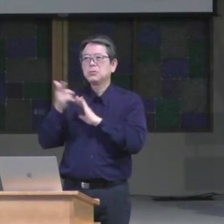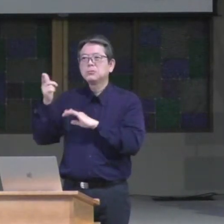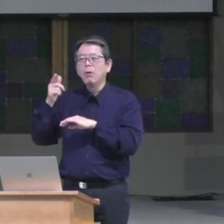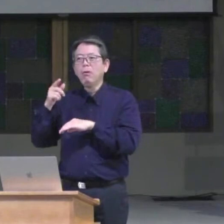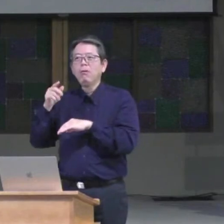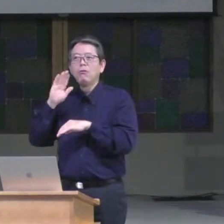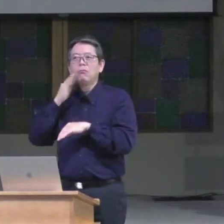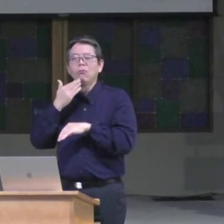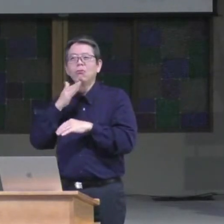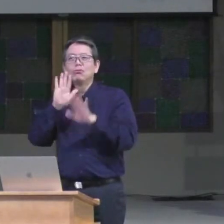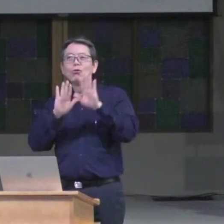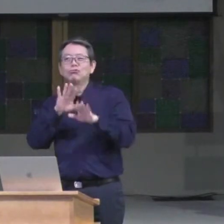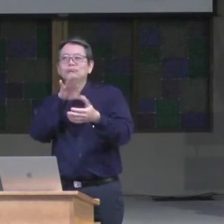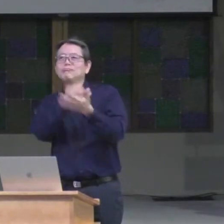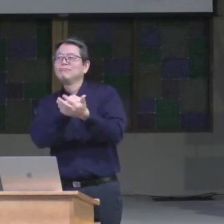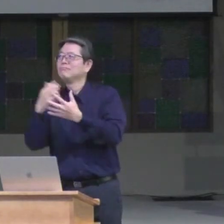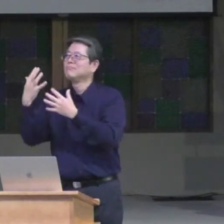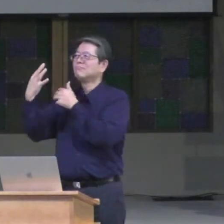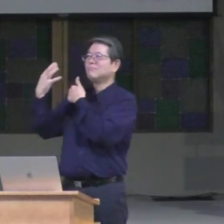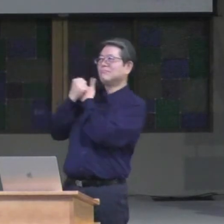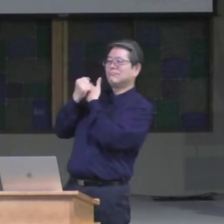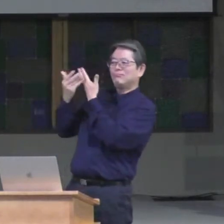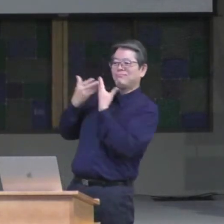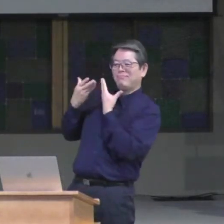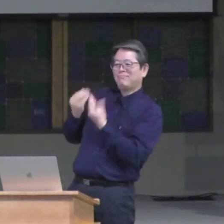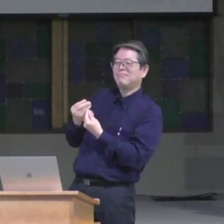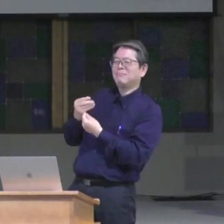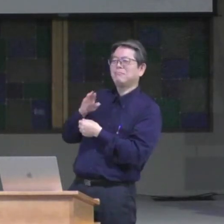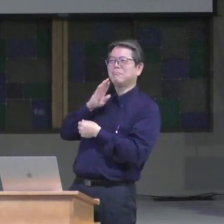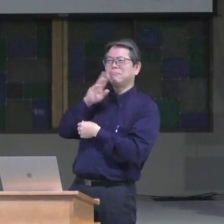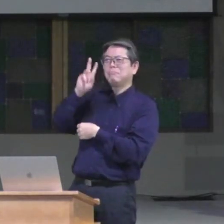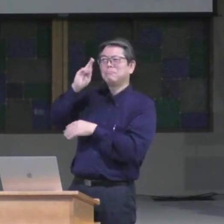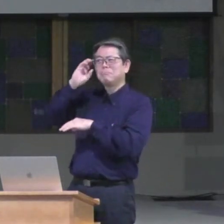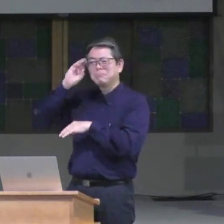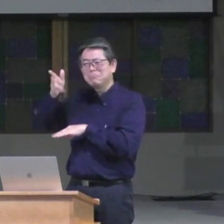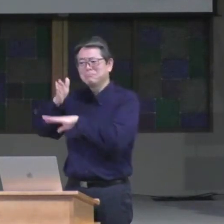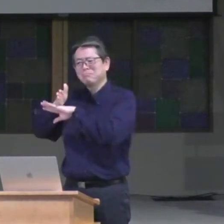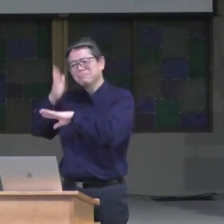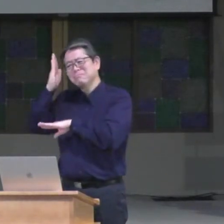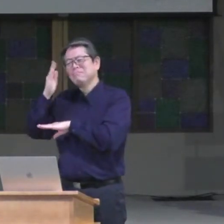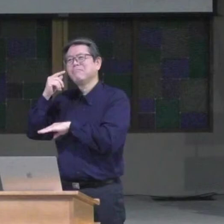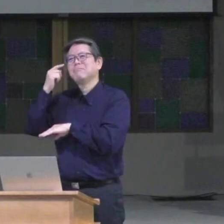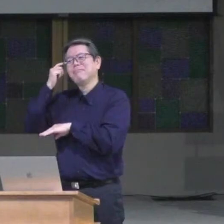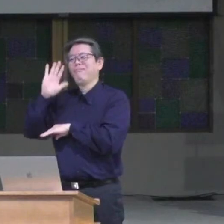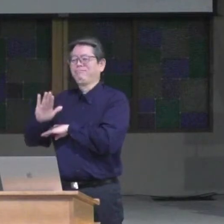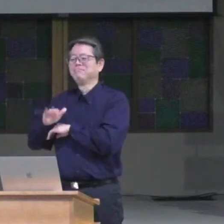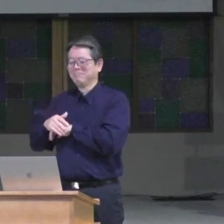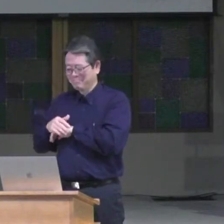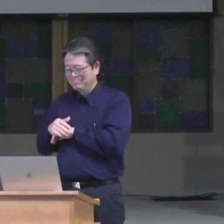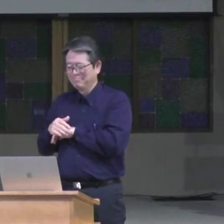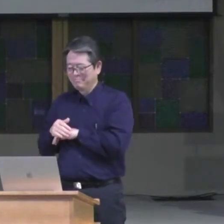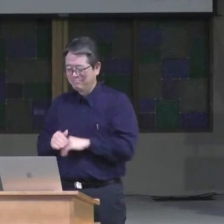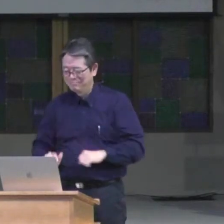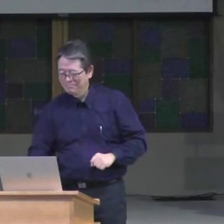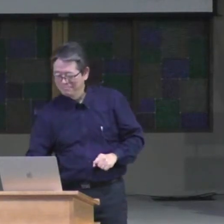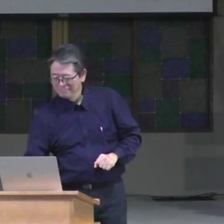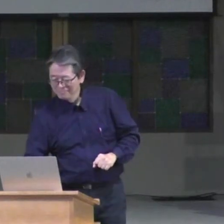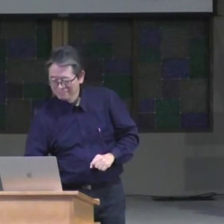wouldn't understand that. You've got to show them. They can see what you're doing. And that's just amazing to me that God knew this